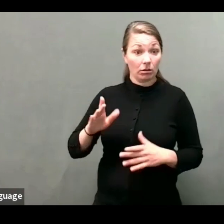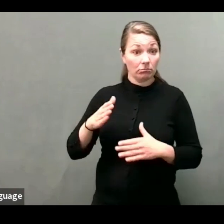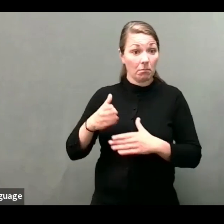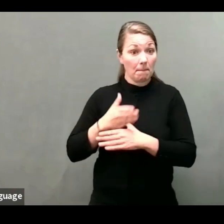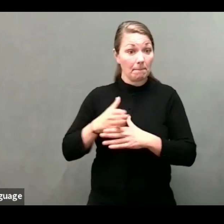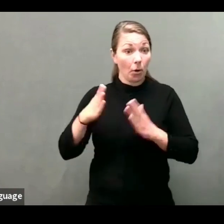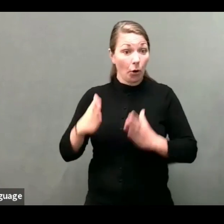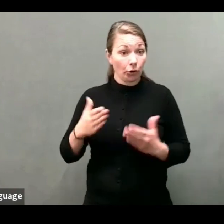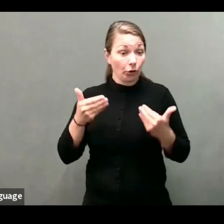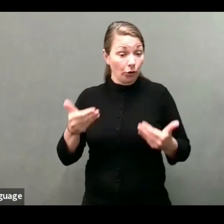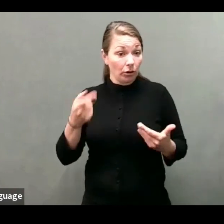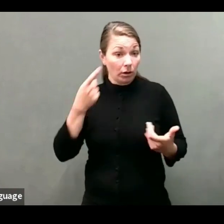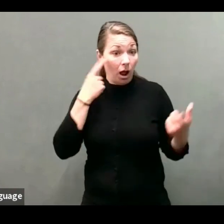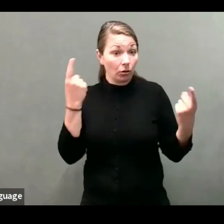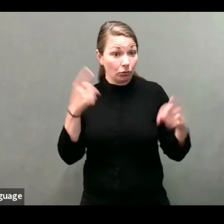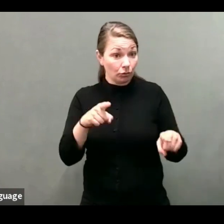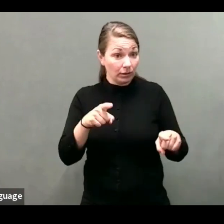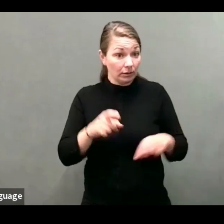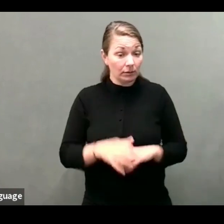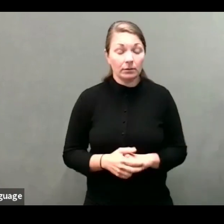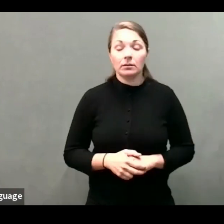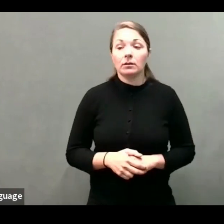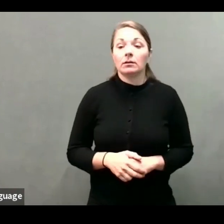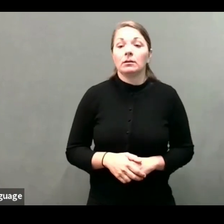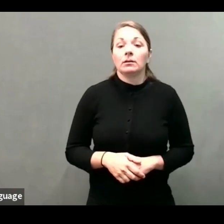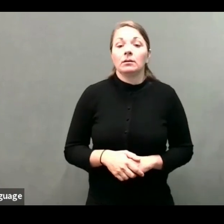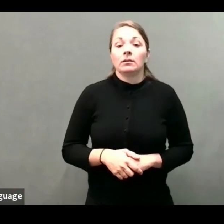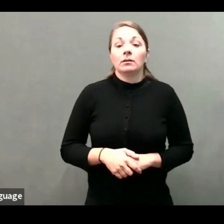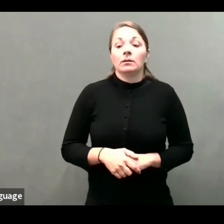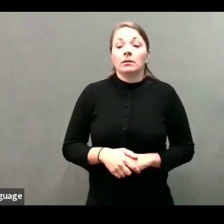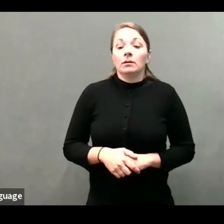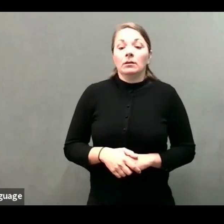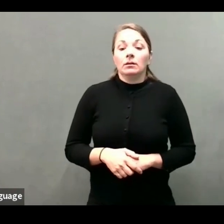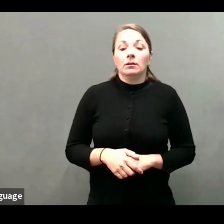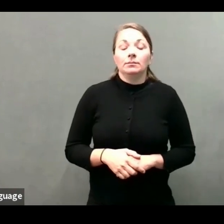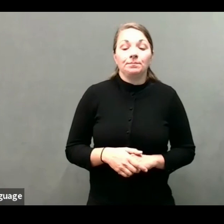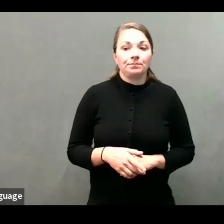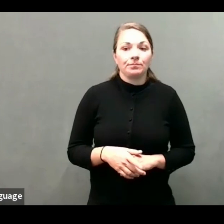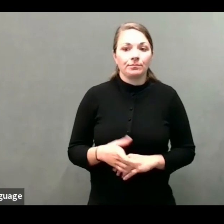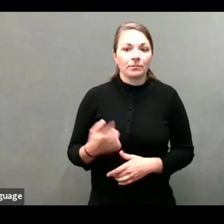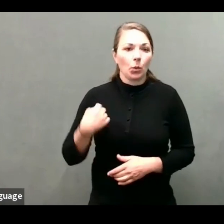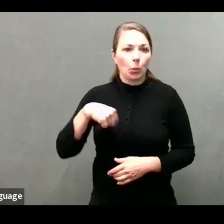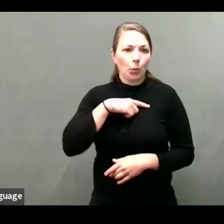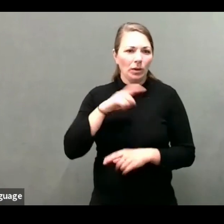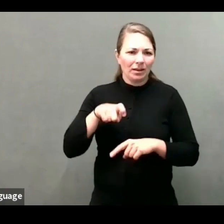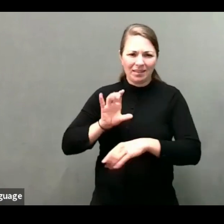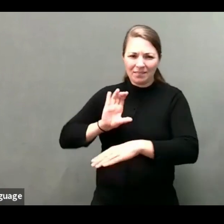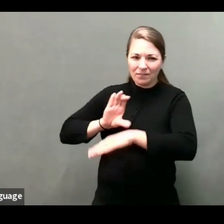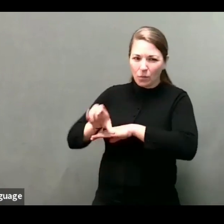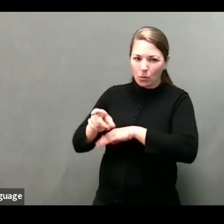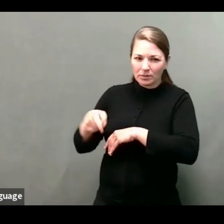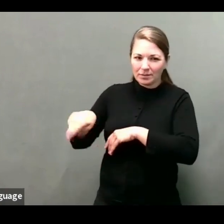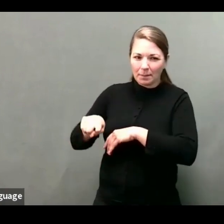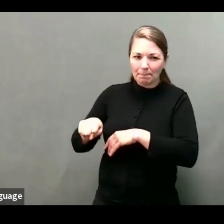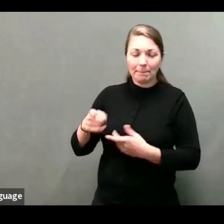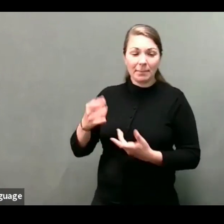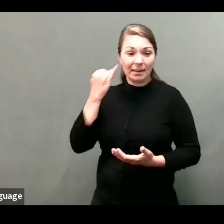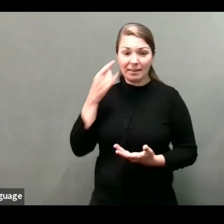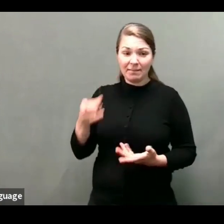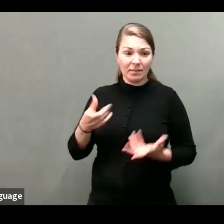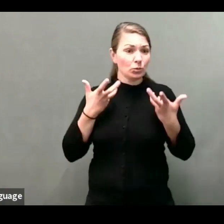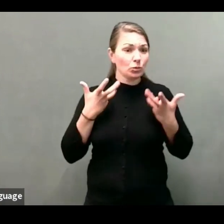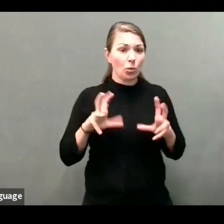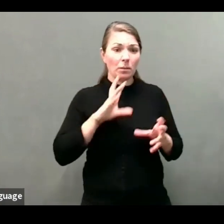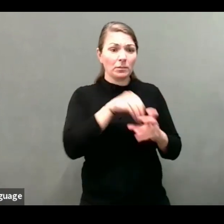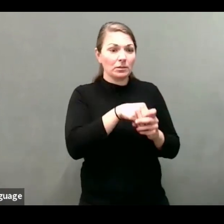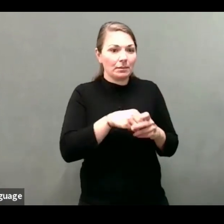that in a responsible way that still preserves the patient's anonymity and desire not to participate in that